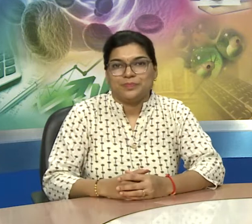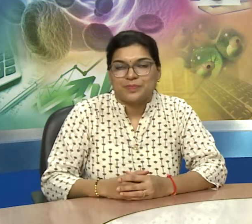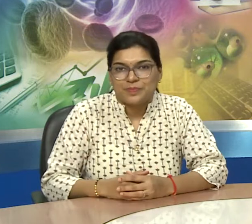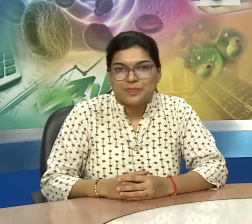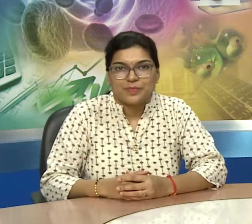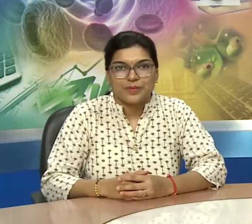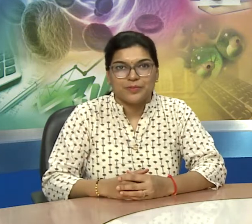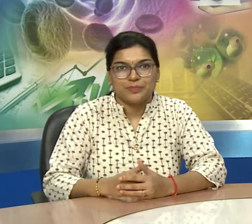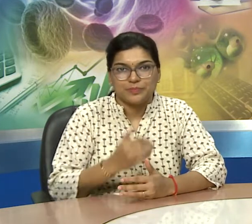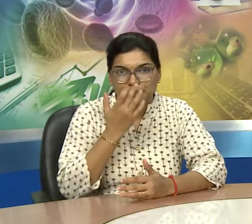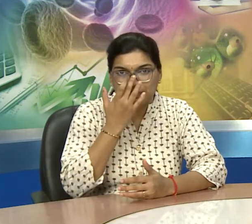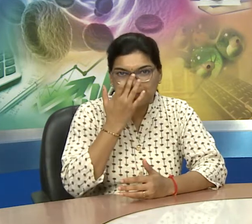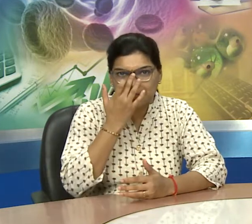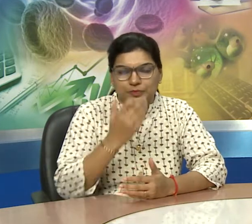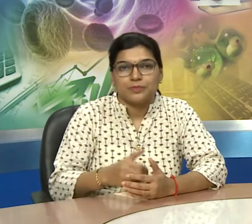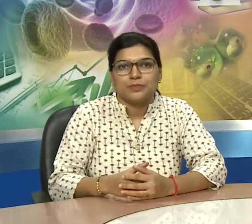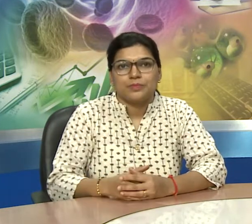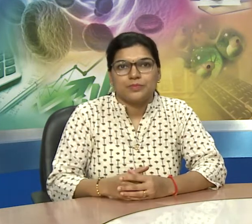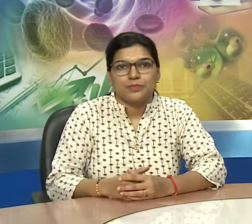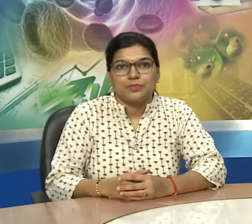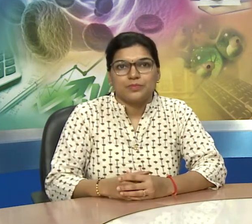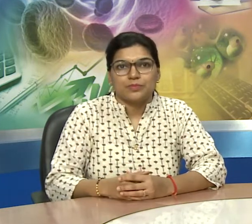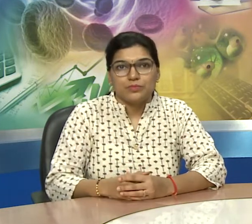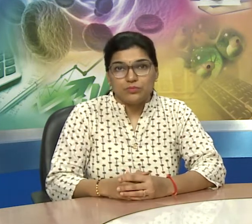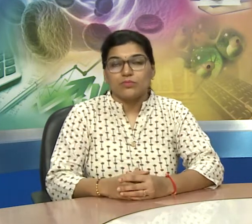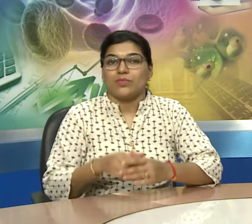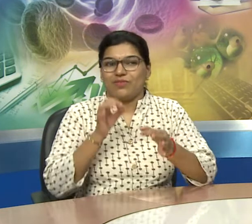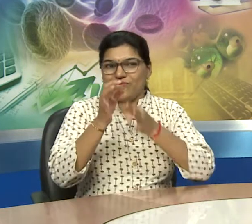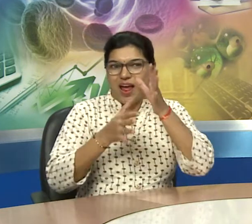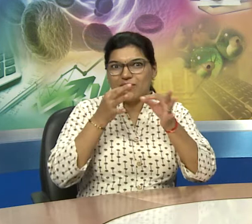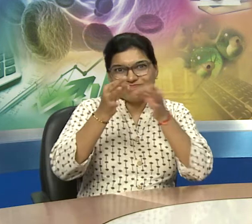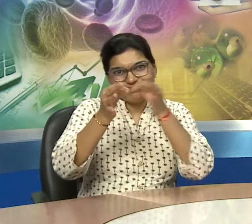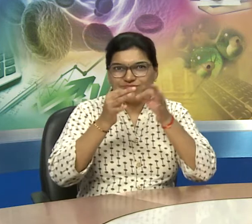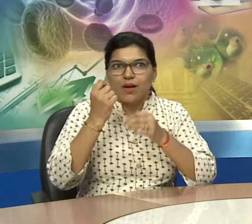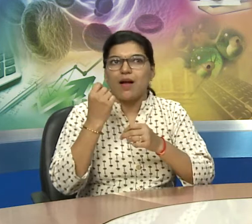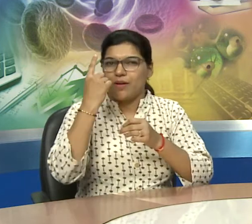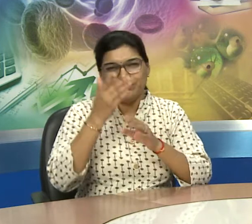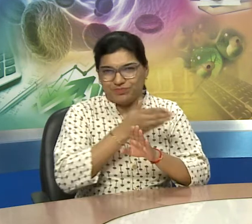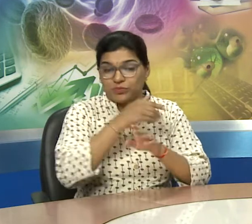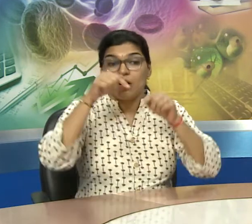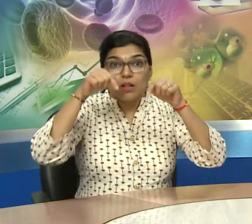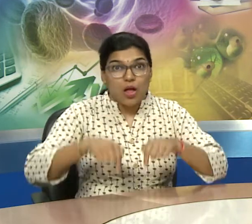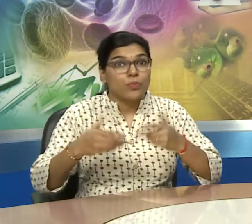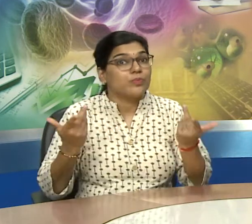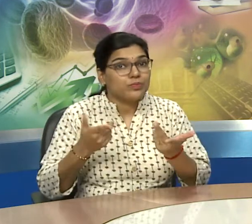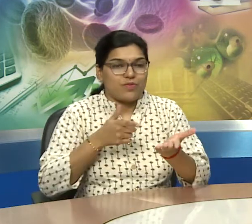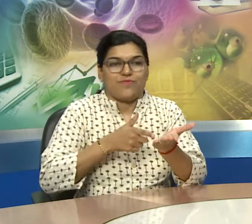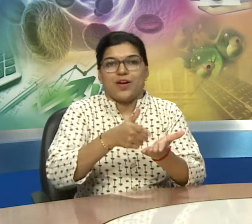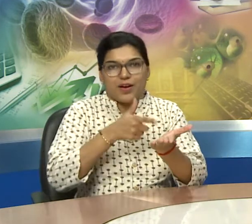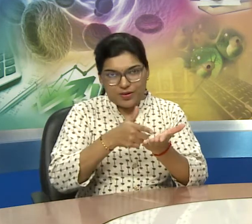with the help of fire. as we have understood the invention